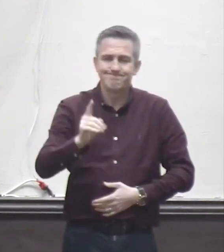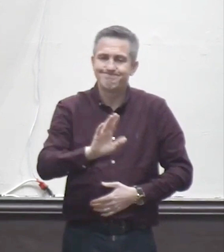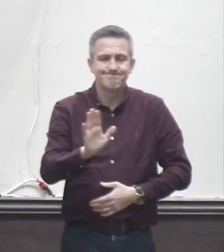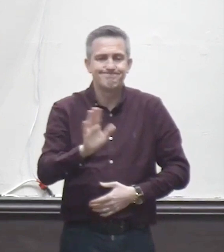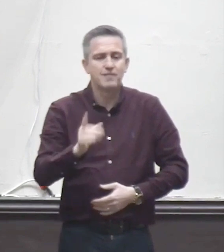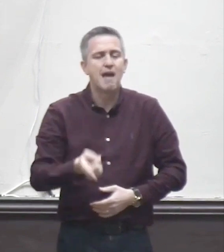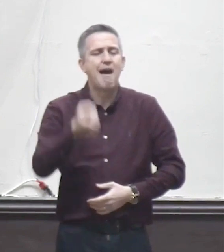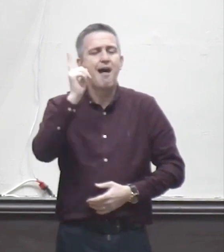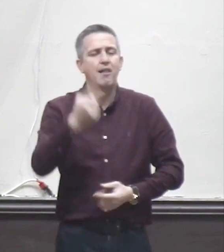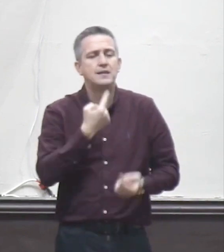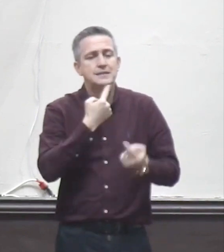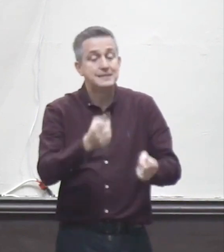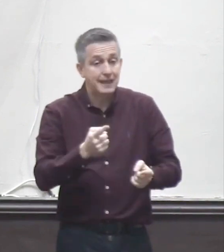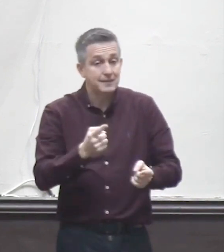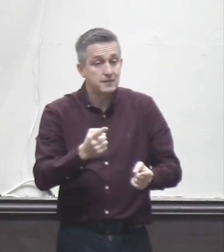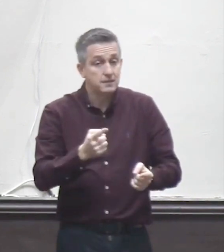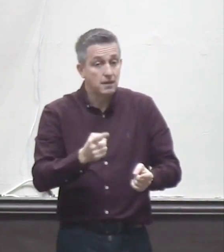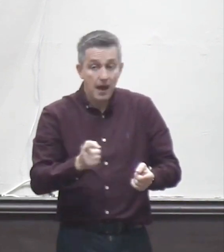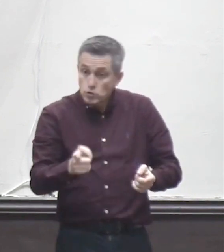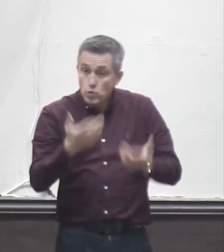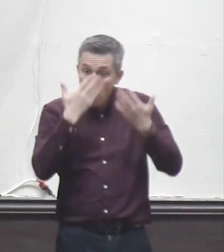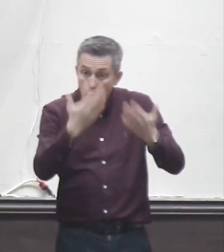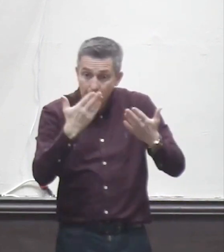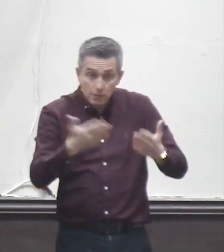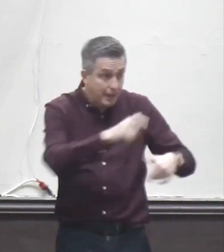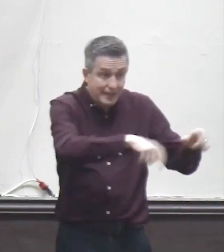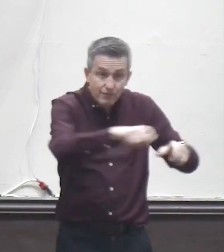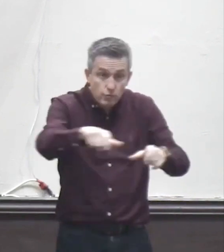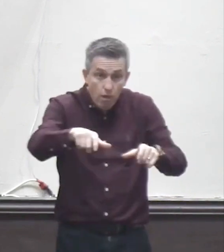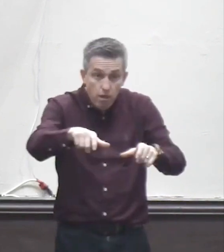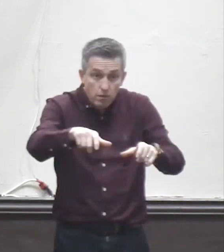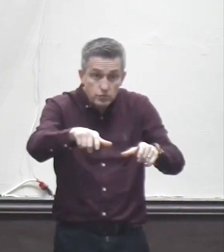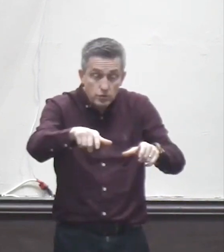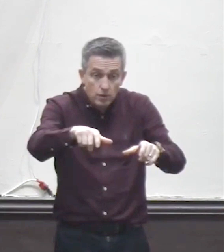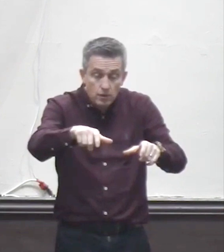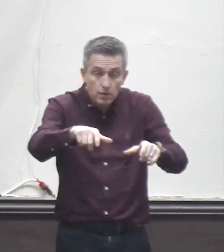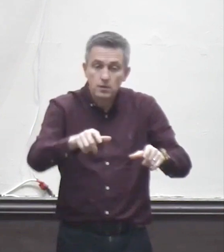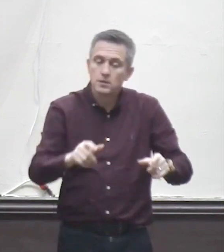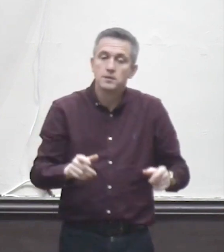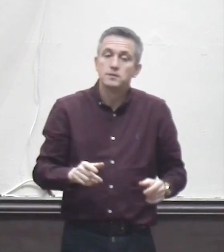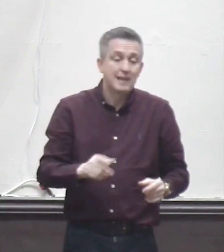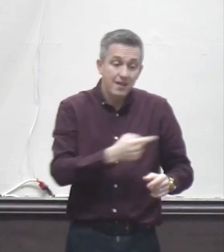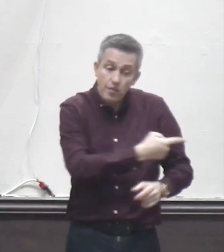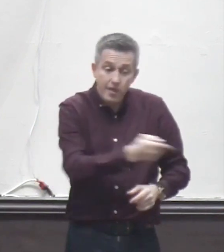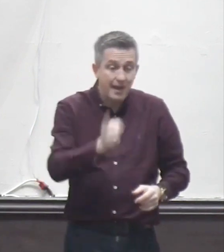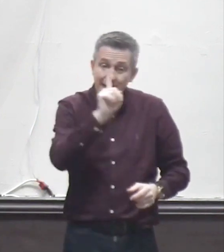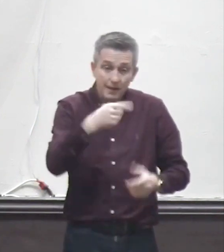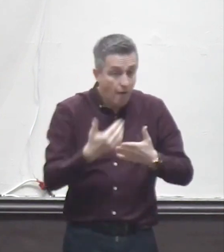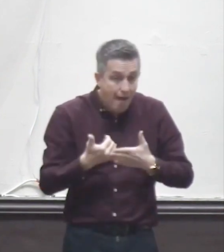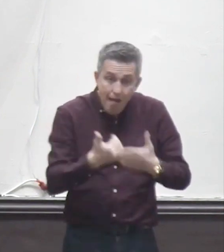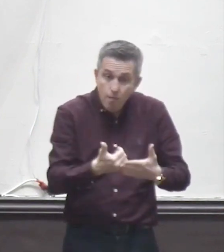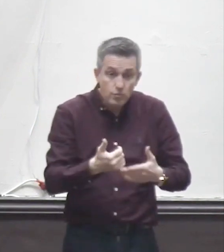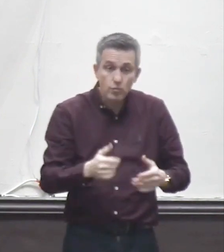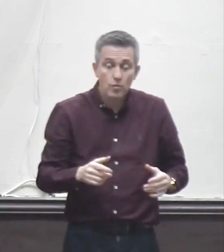beginning of the ayah, He says, are you worshipping these individuals besides Allah, and they cannot benefit you, and they cannot